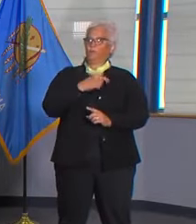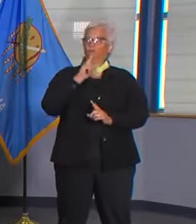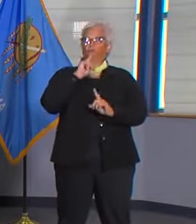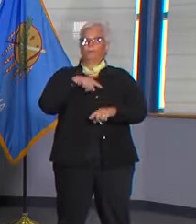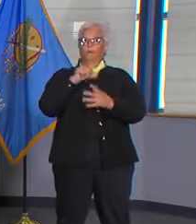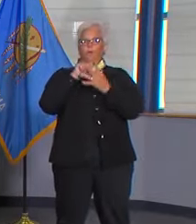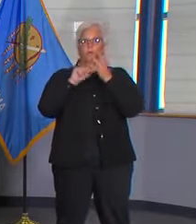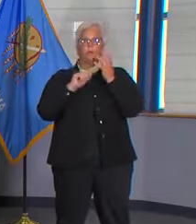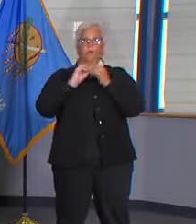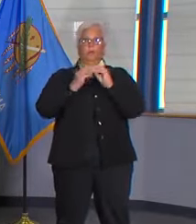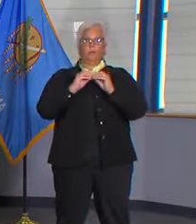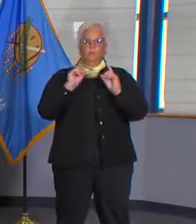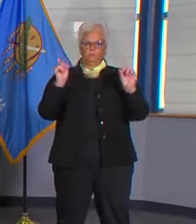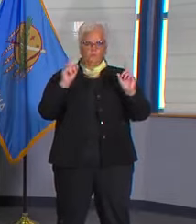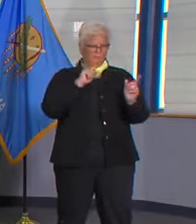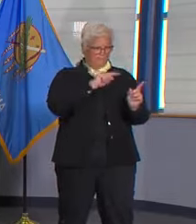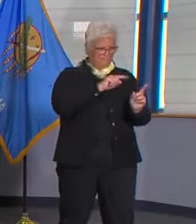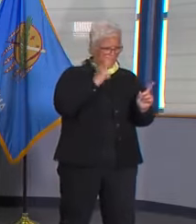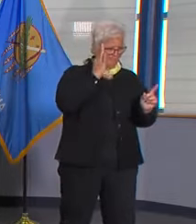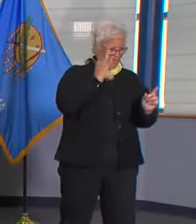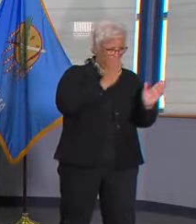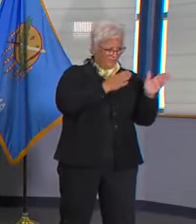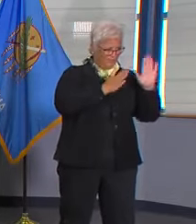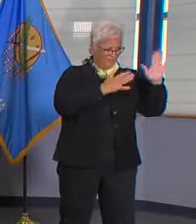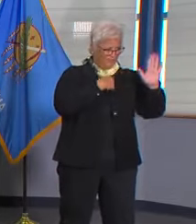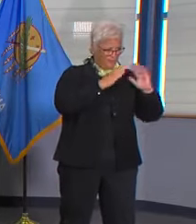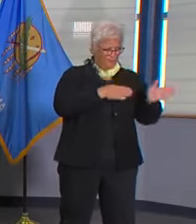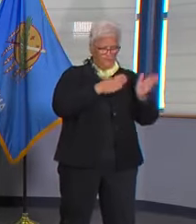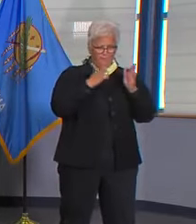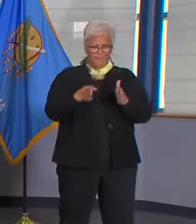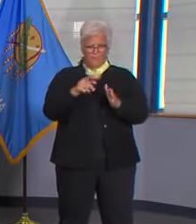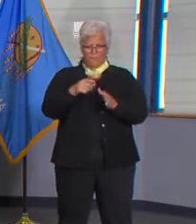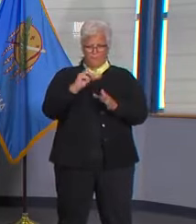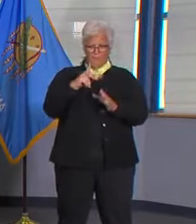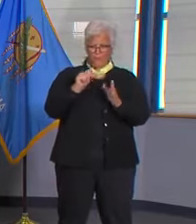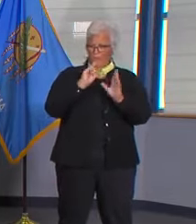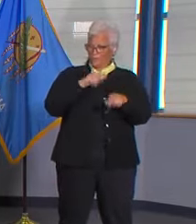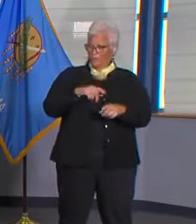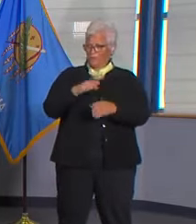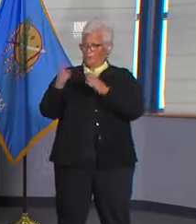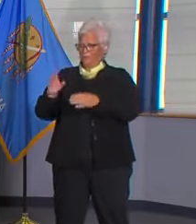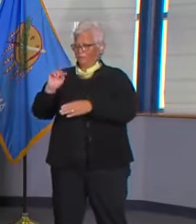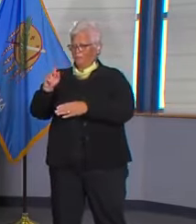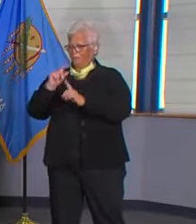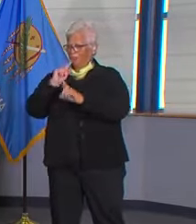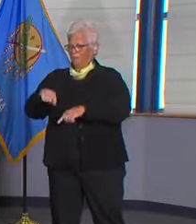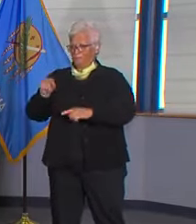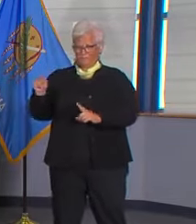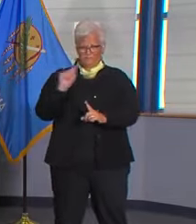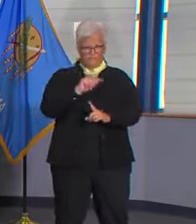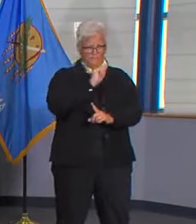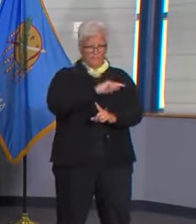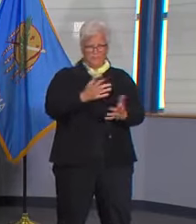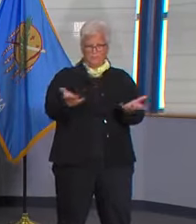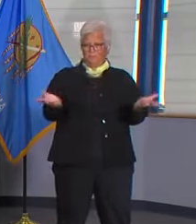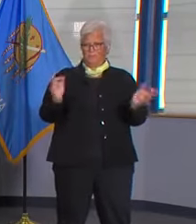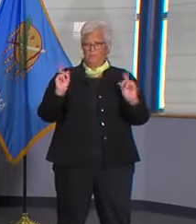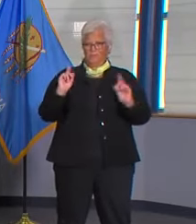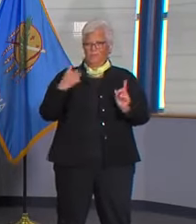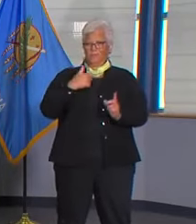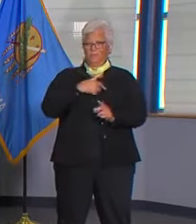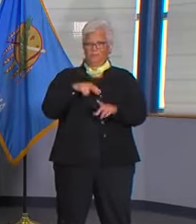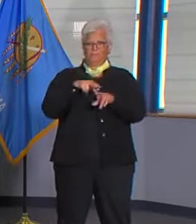that, the way I've put it, I feel like we're in the early stages of the third phase of this pandemic. The first